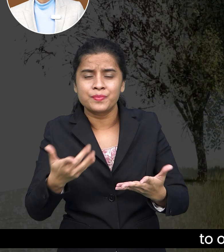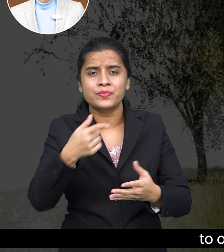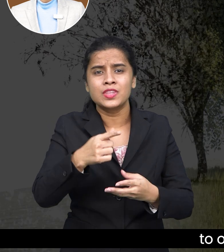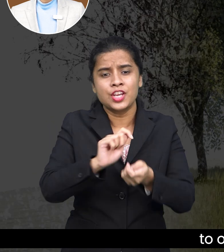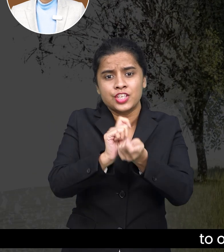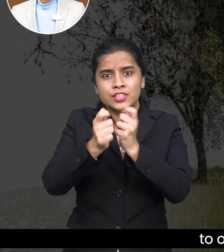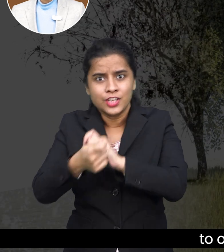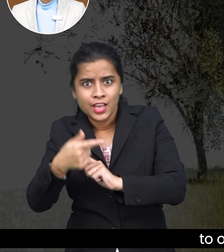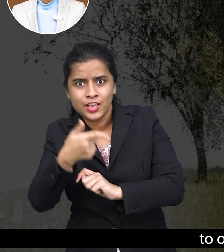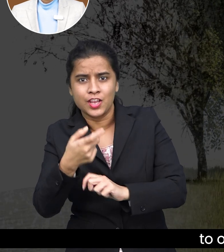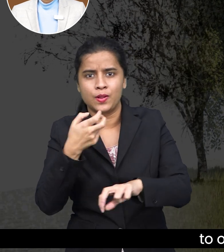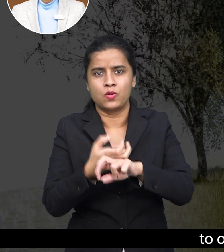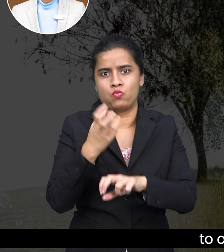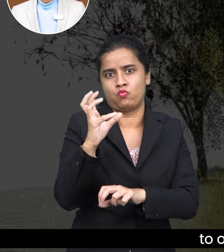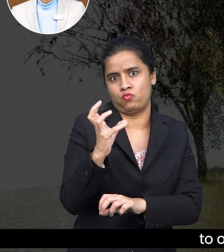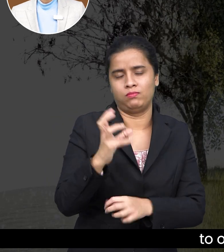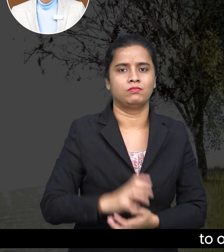the crystals.